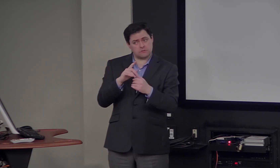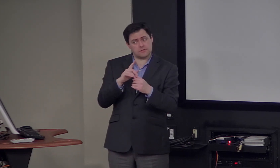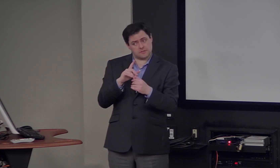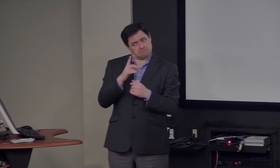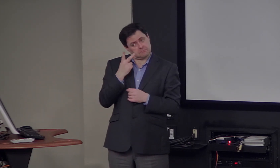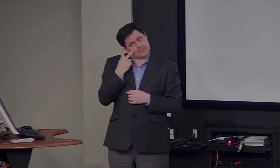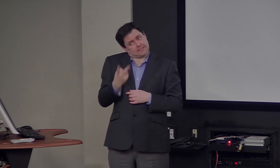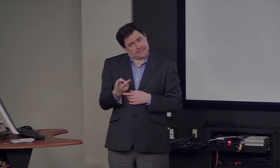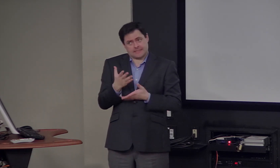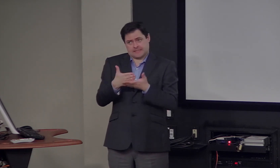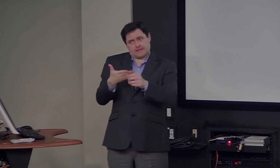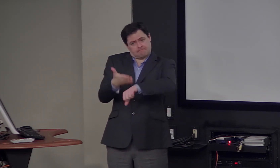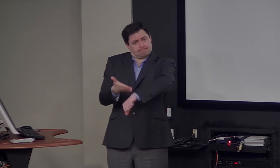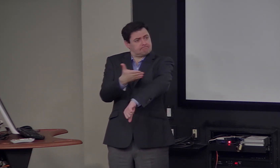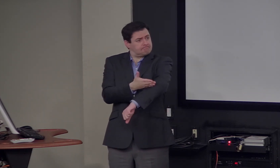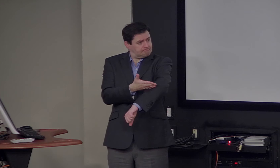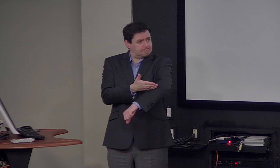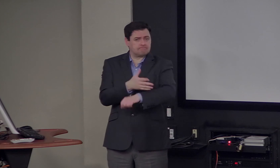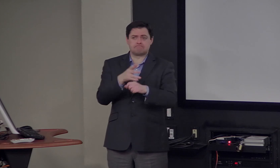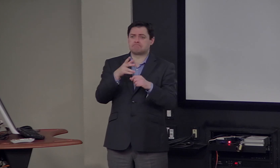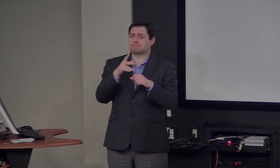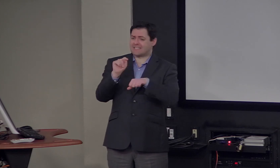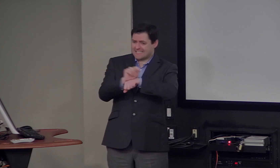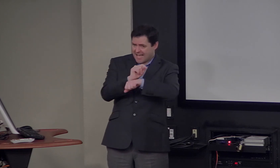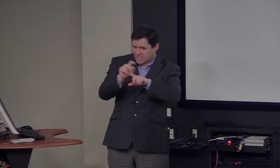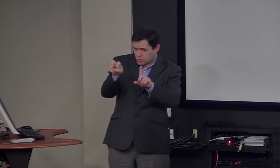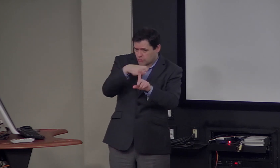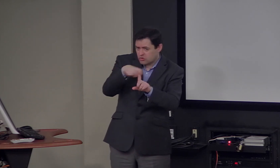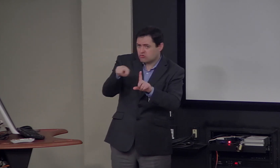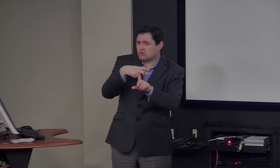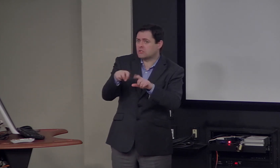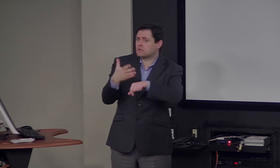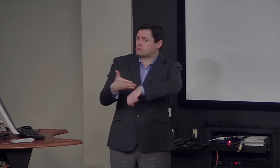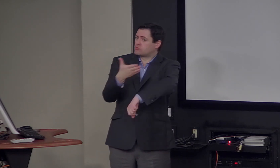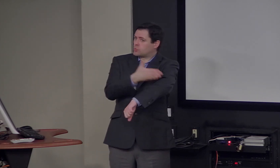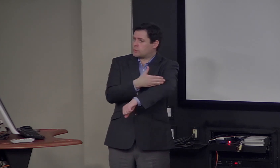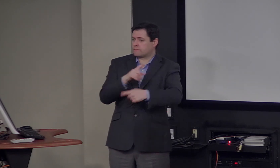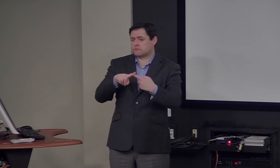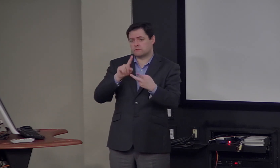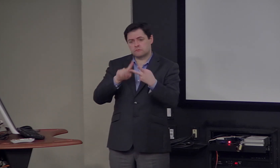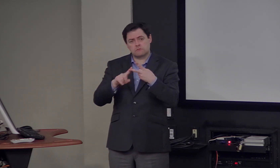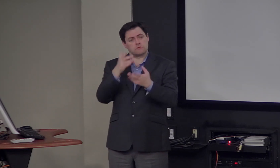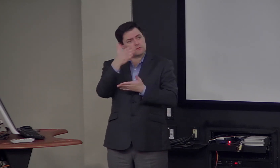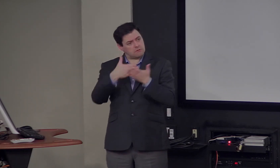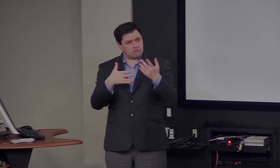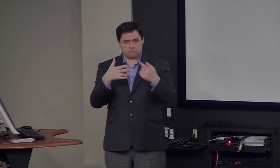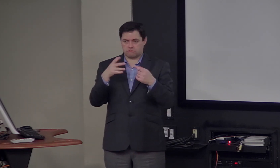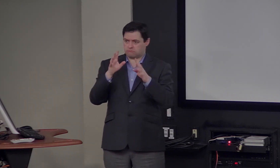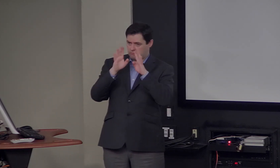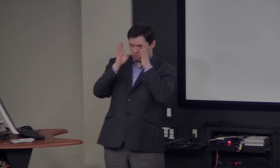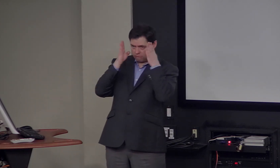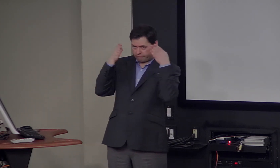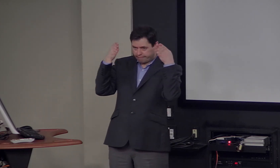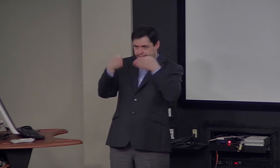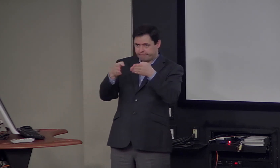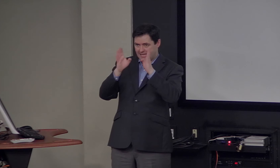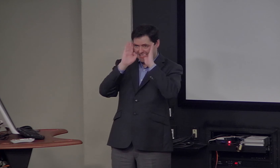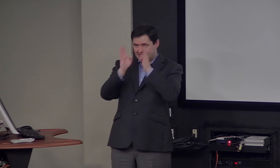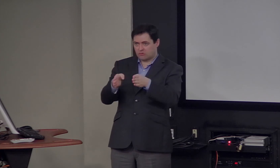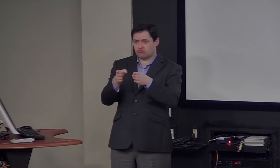of adults, we were able to see that some improvement was made in a person's ability to task switch and in their ability to